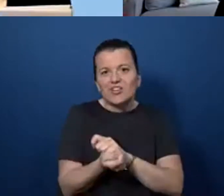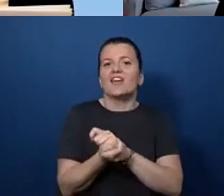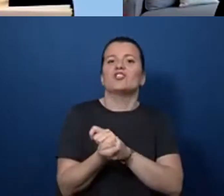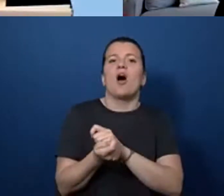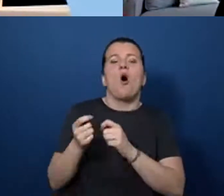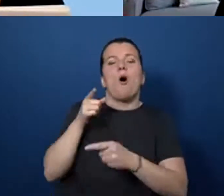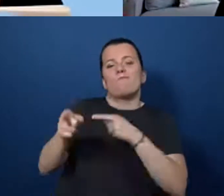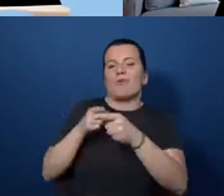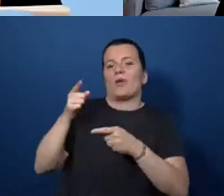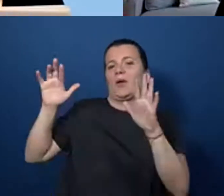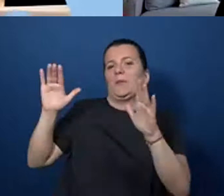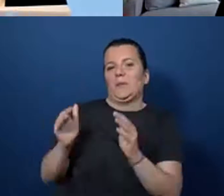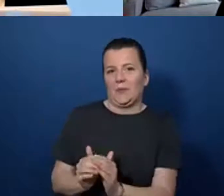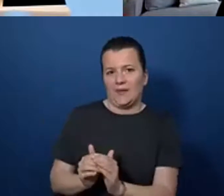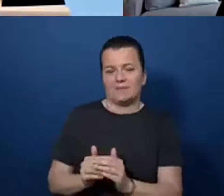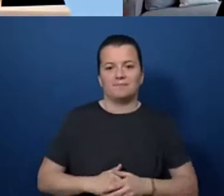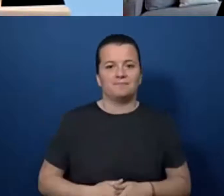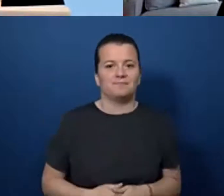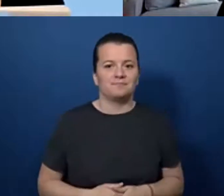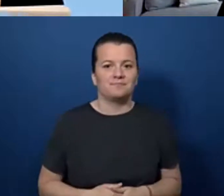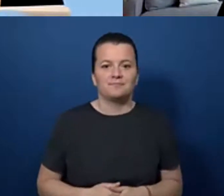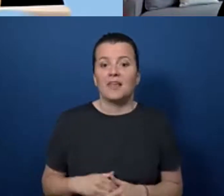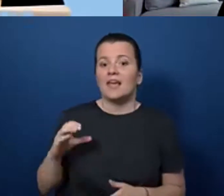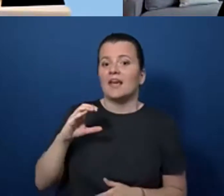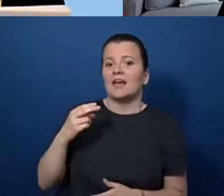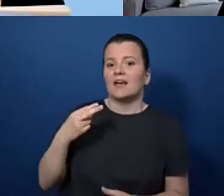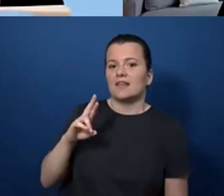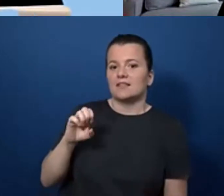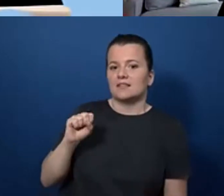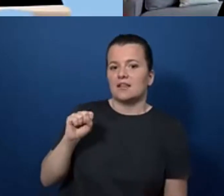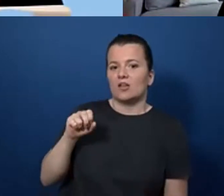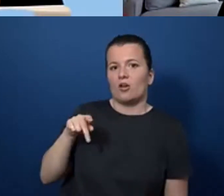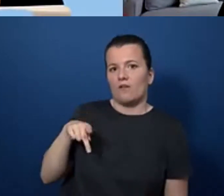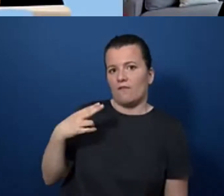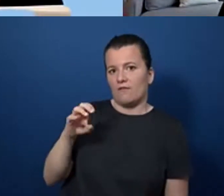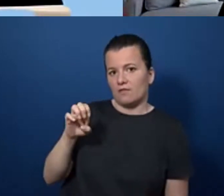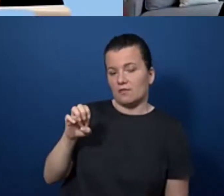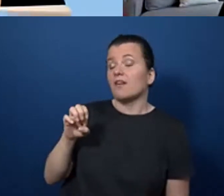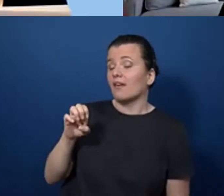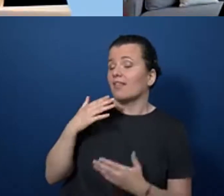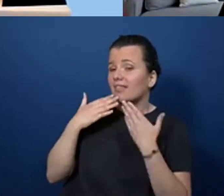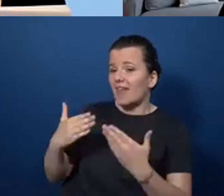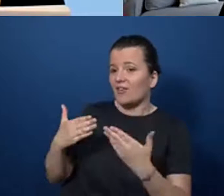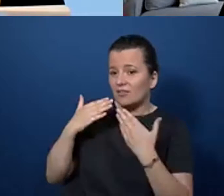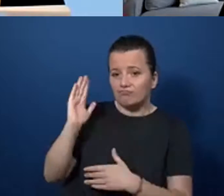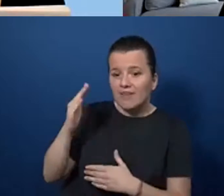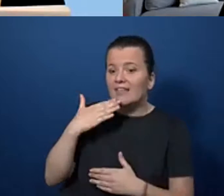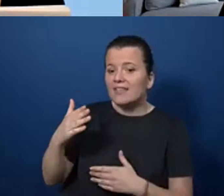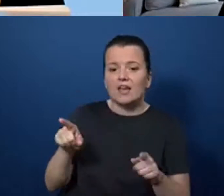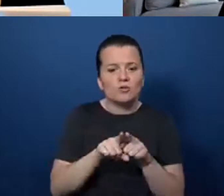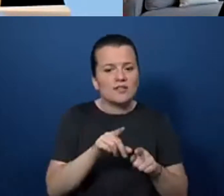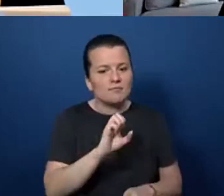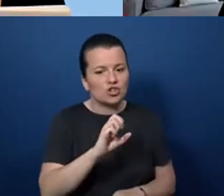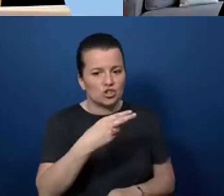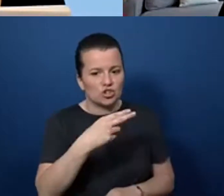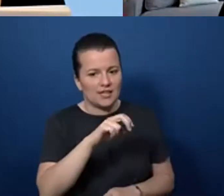Thanks a lot, Megan. I mean, thanks to you and Shishin for really the very, very informative presentation.